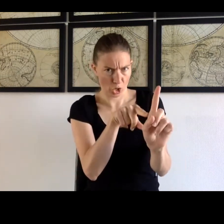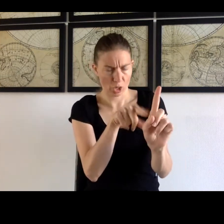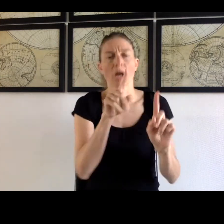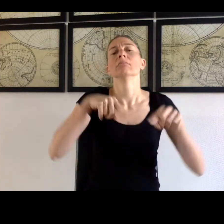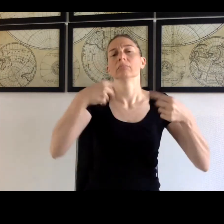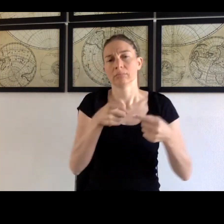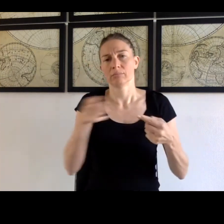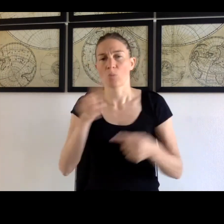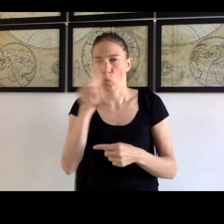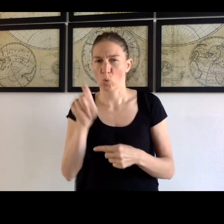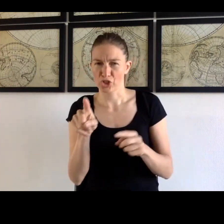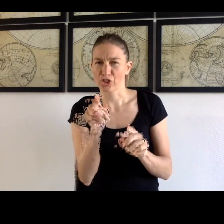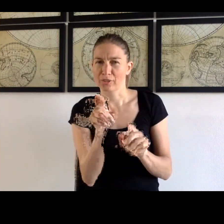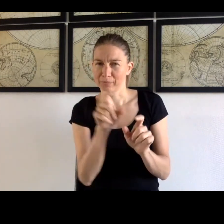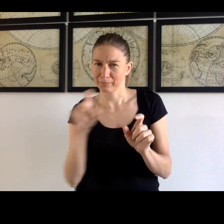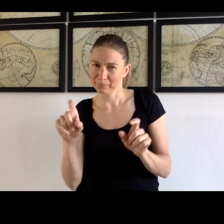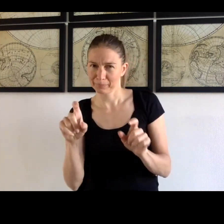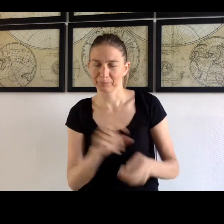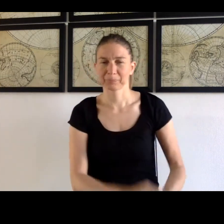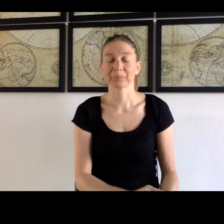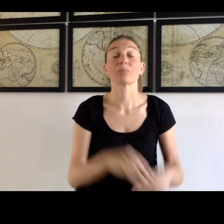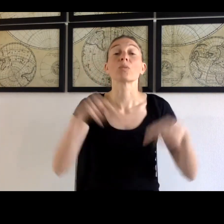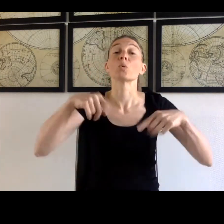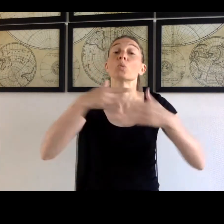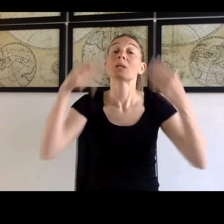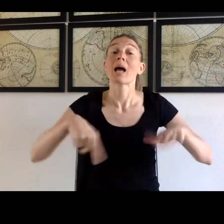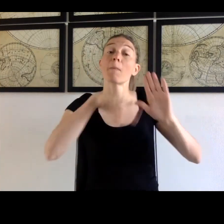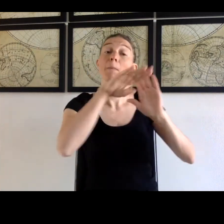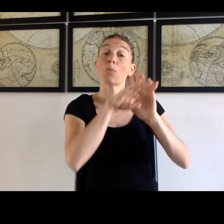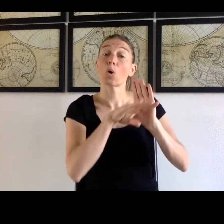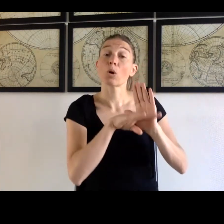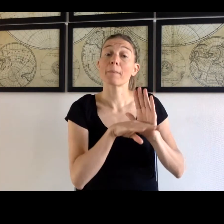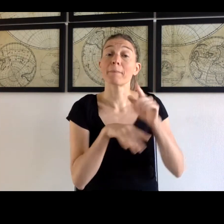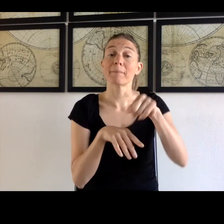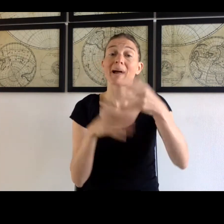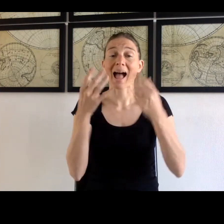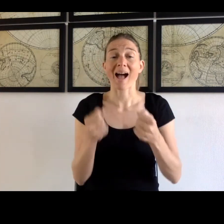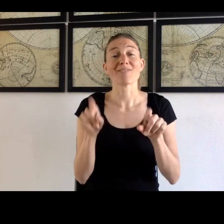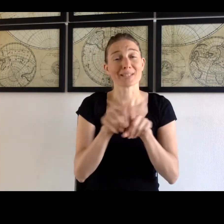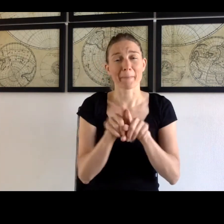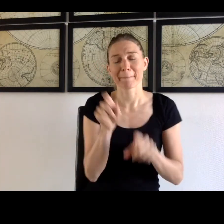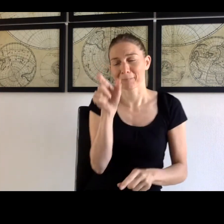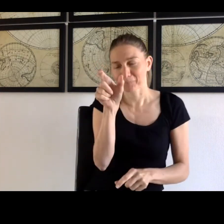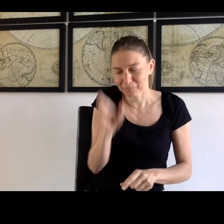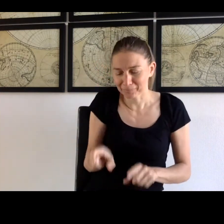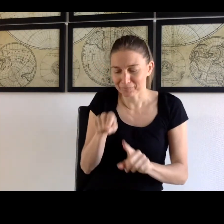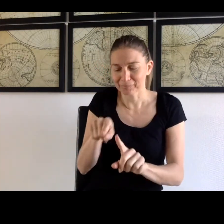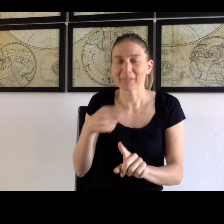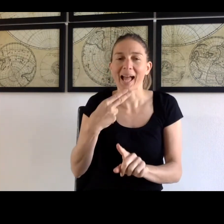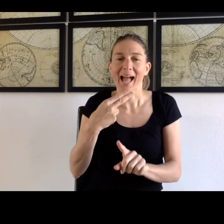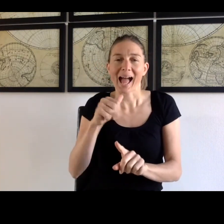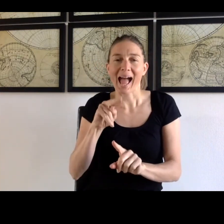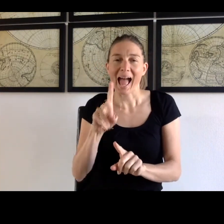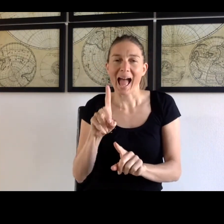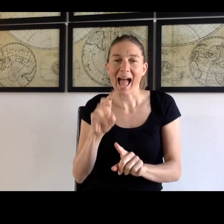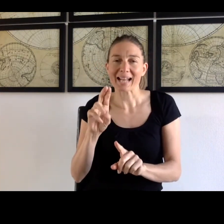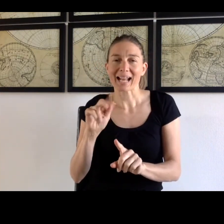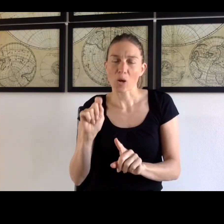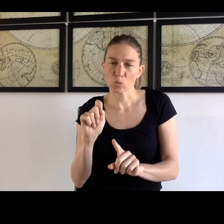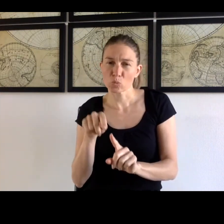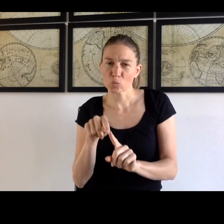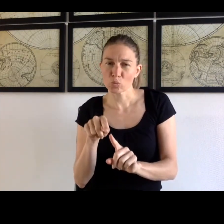And if you want to see the program for today, you can go to the handout tab and you can find the program with